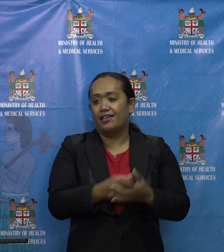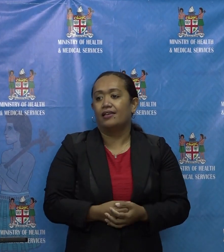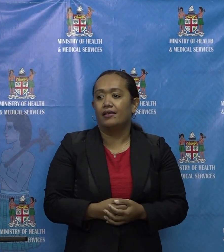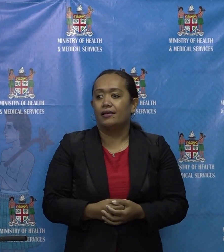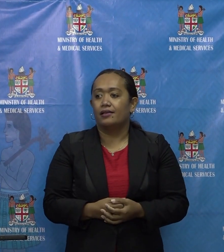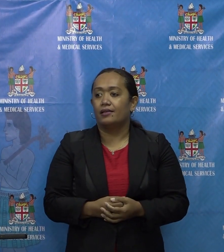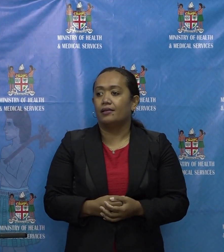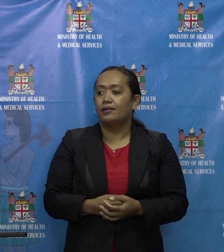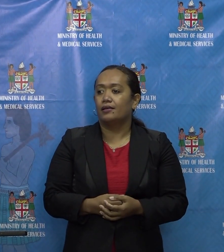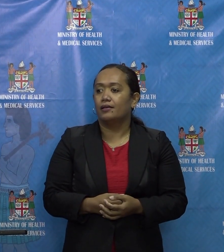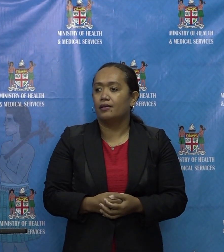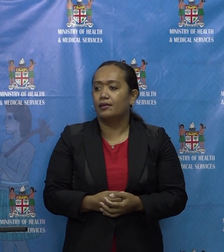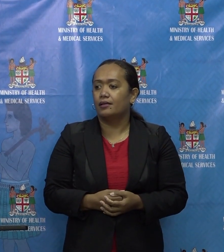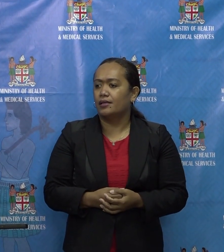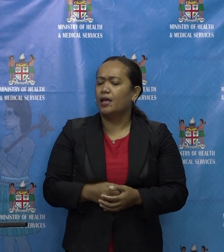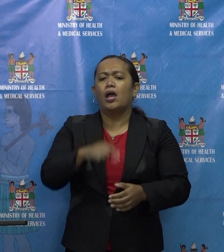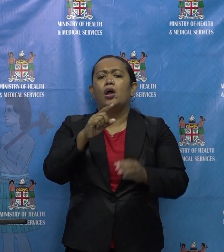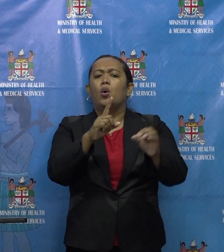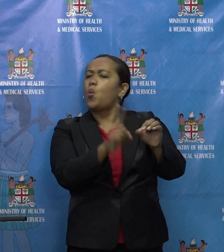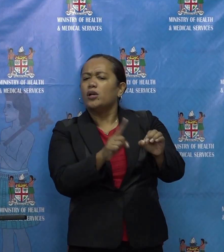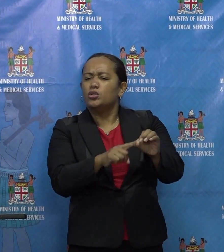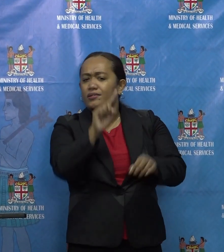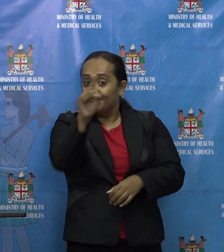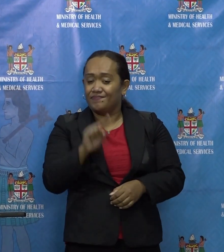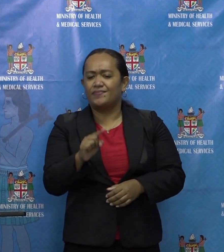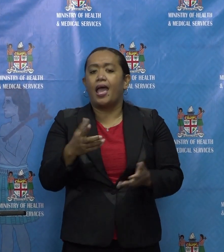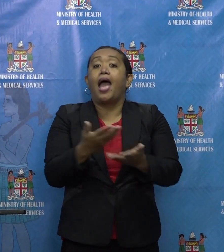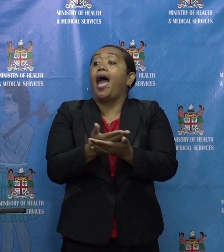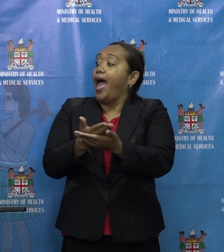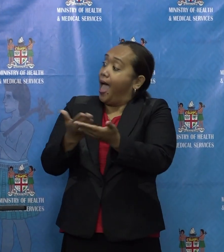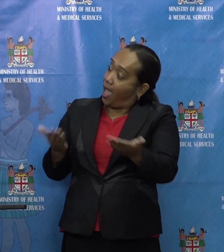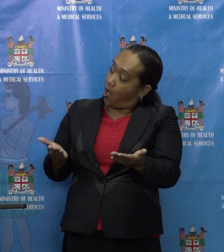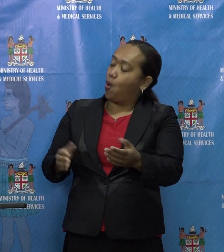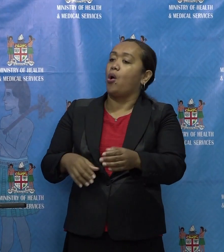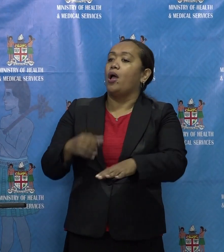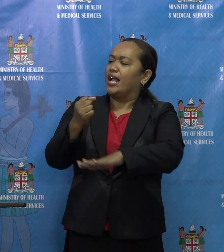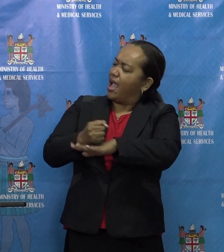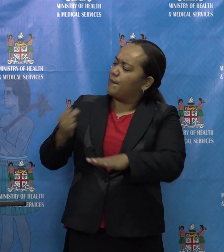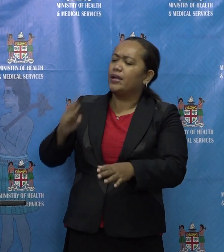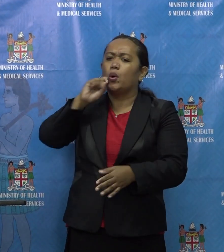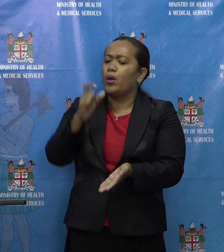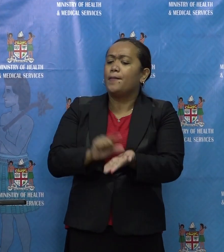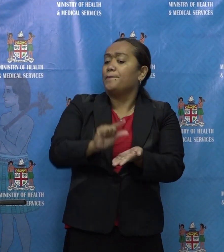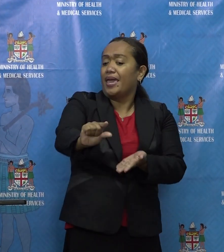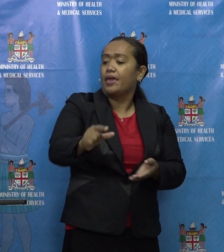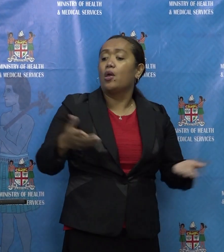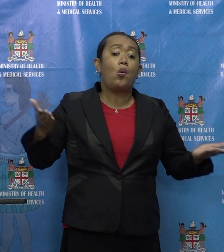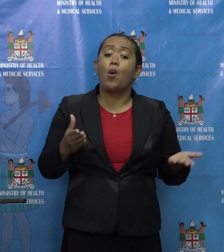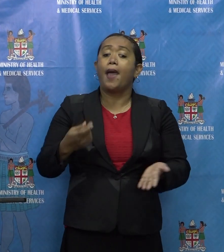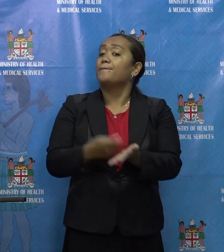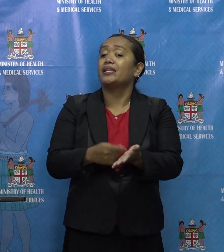can't currently. The question is, how is the government paying for this? Where is the money coming